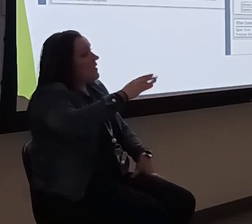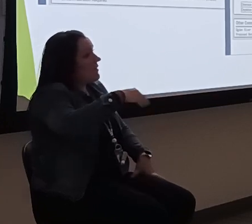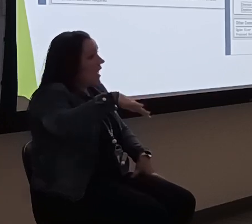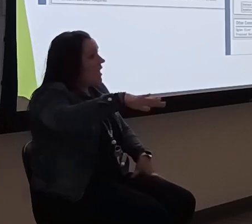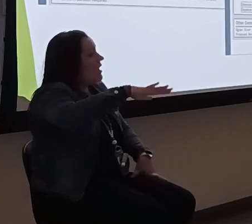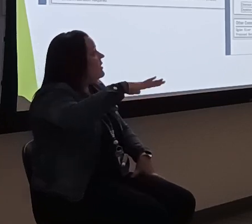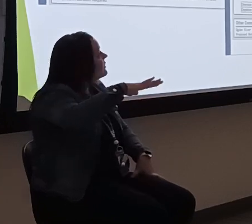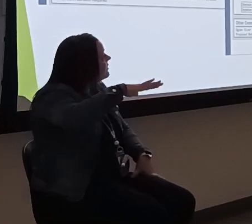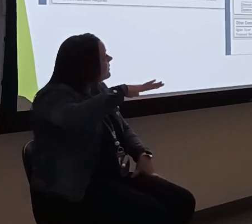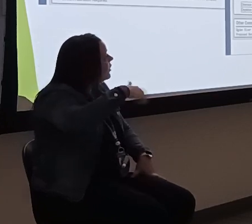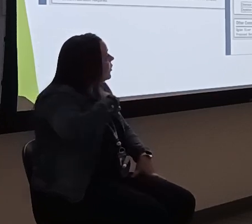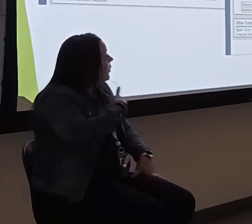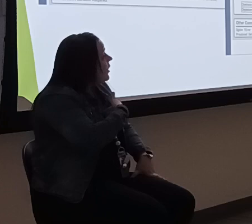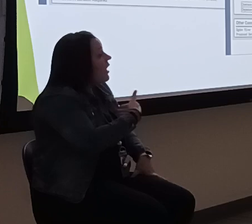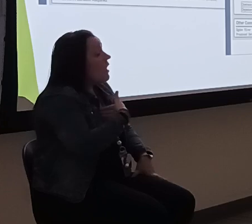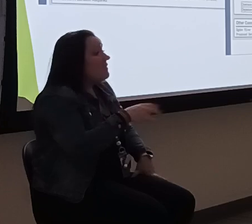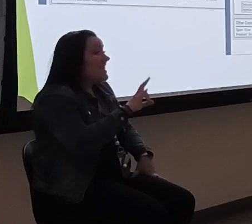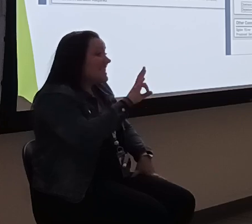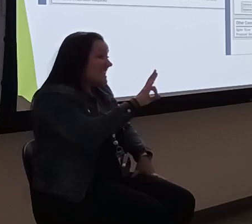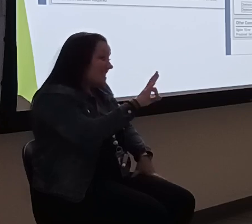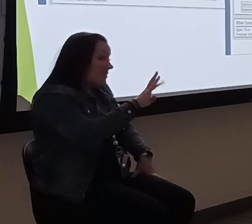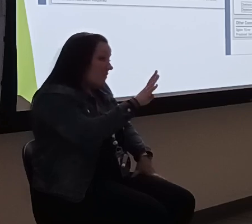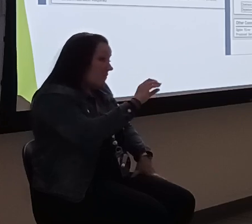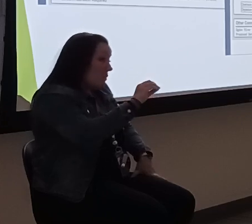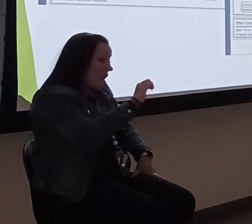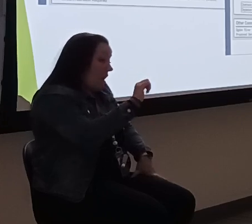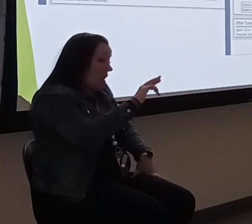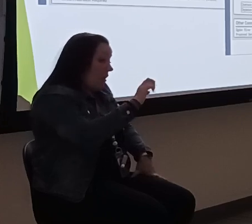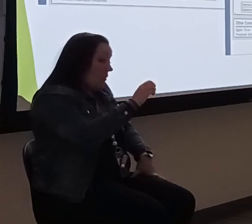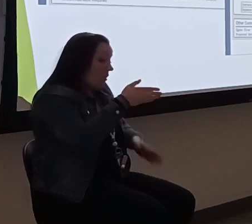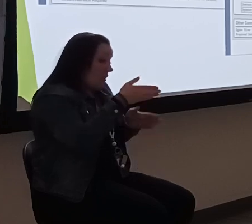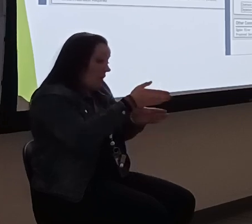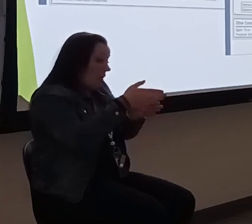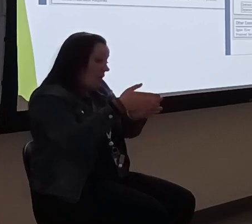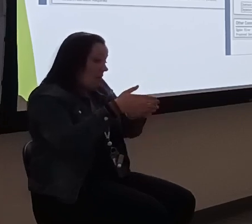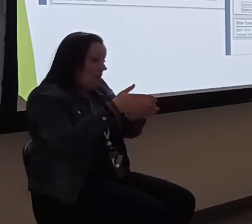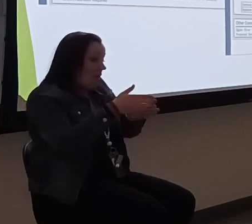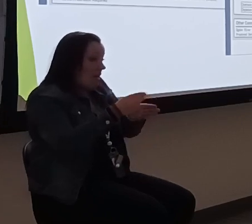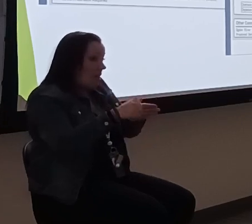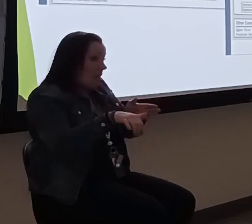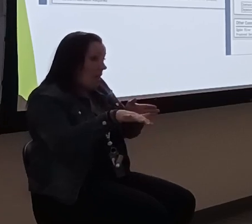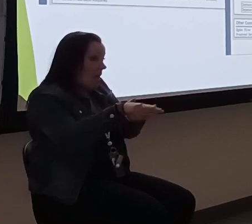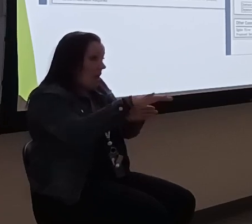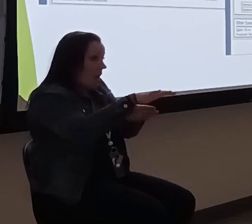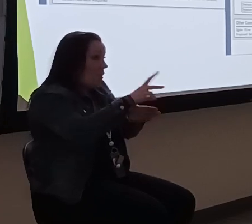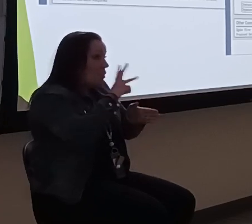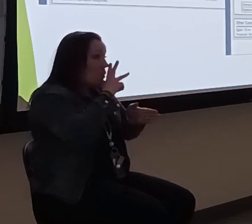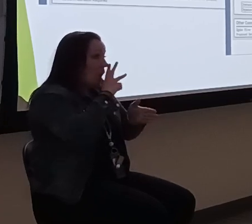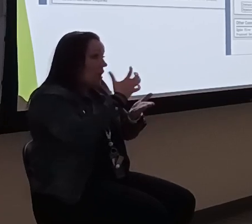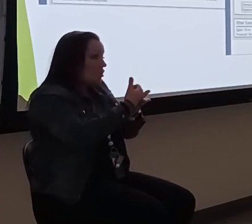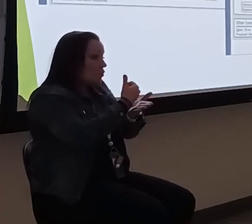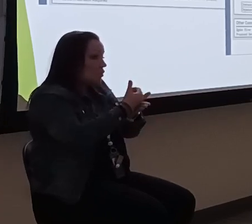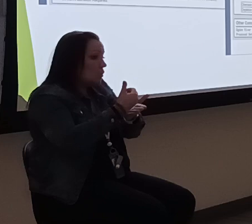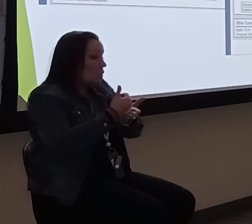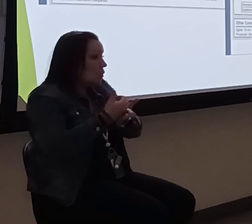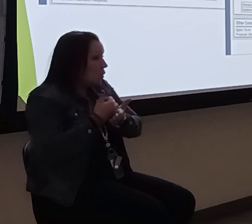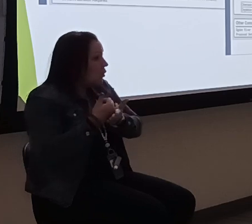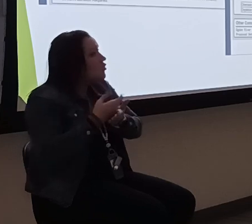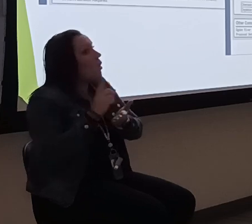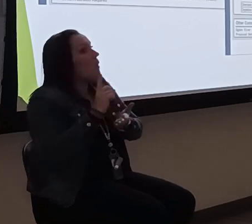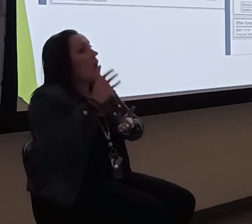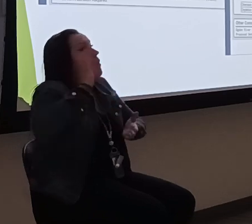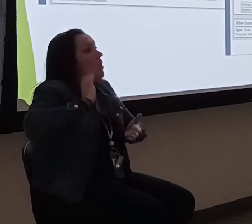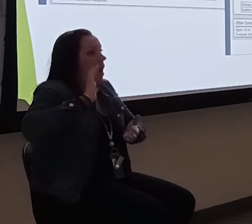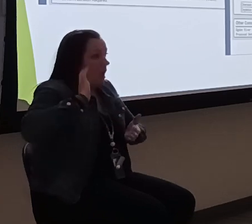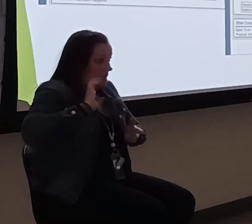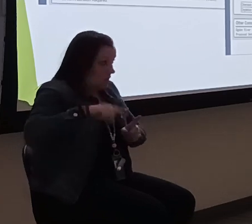have the 7 40-acre tracts of land where that water is being used, or where it was being used